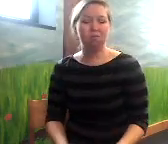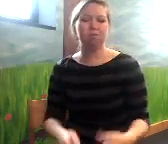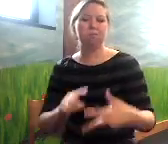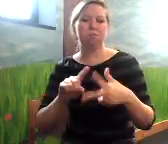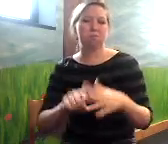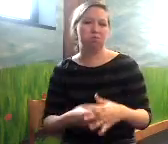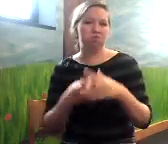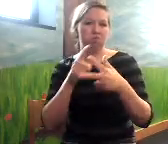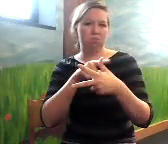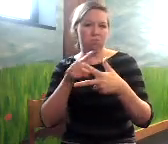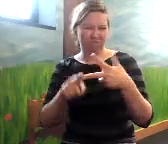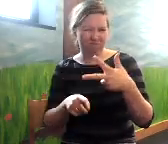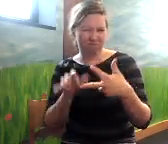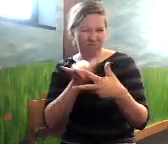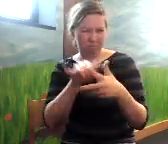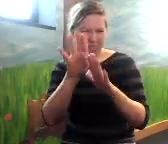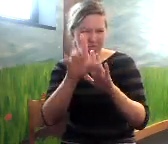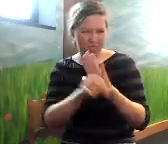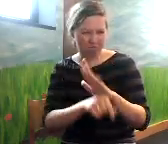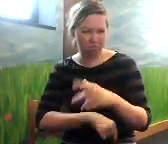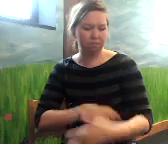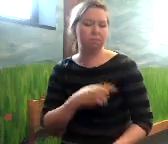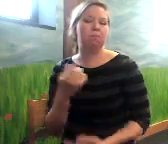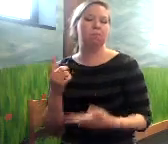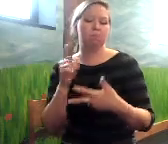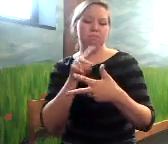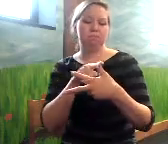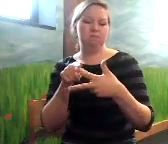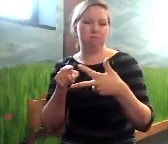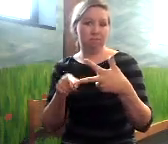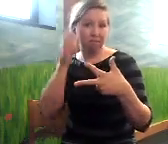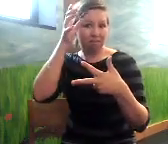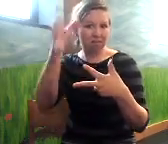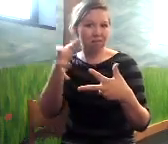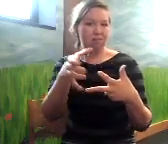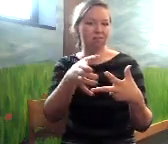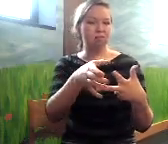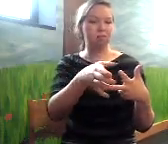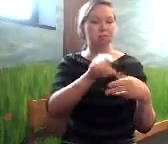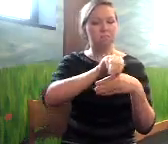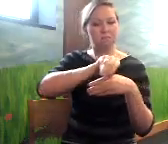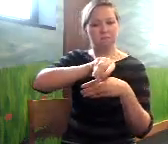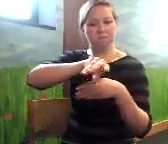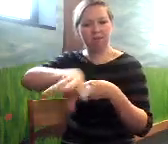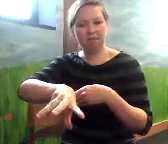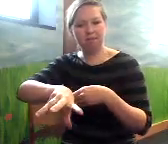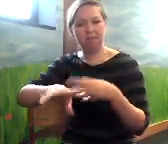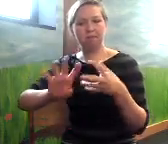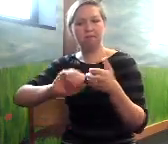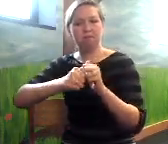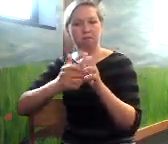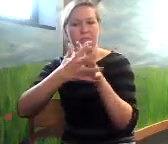of background. Now, these are concepts that shaped American